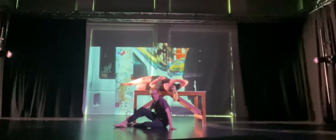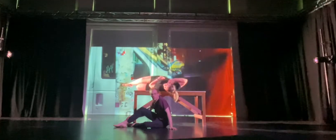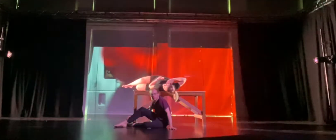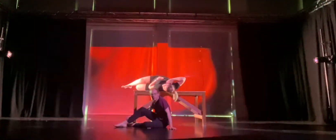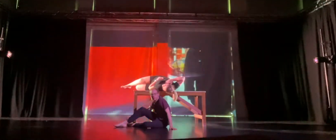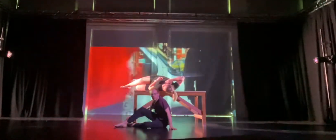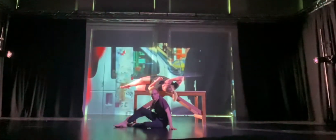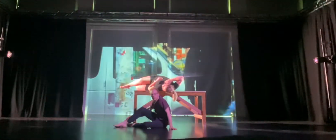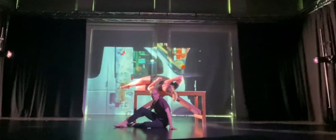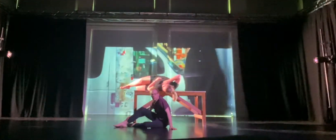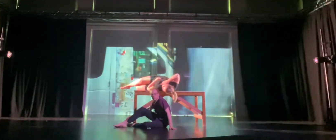time.